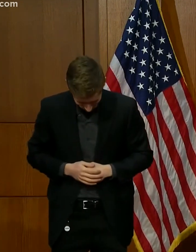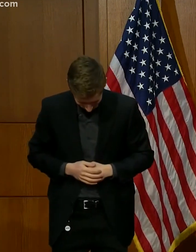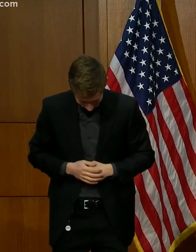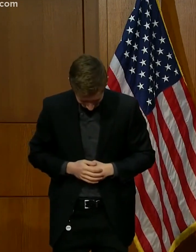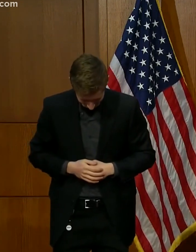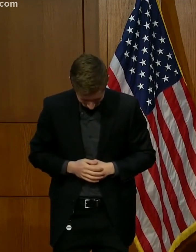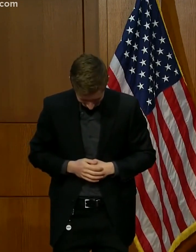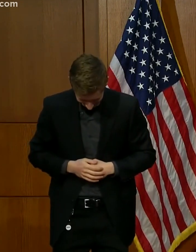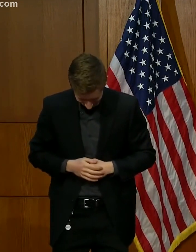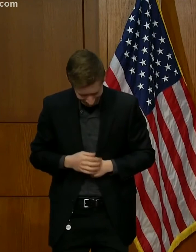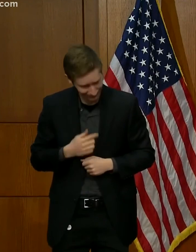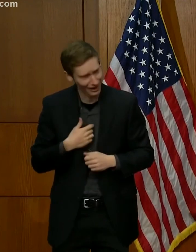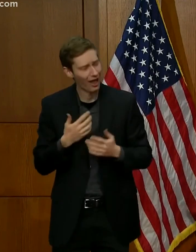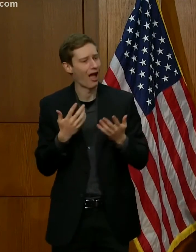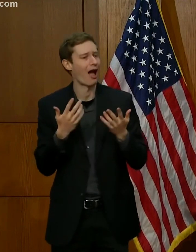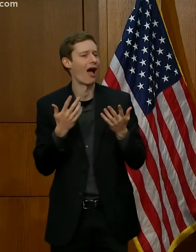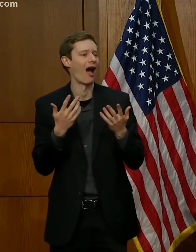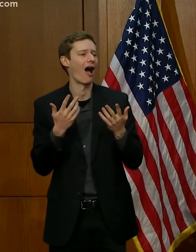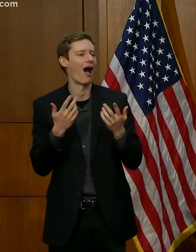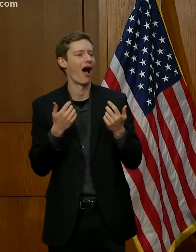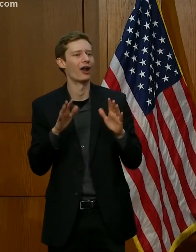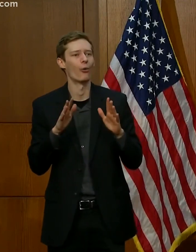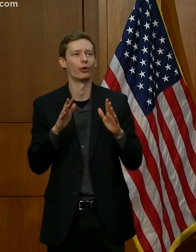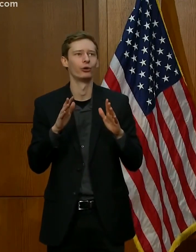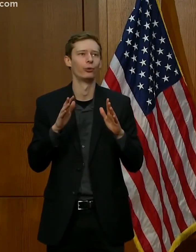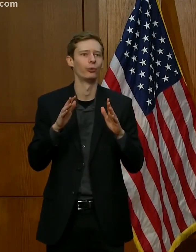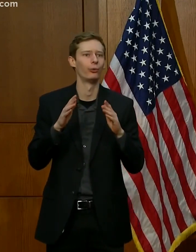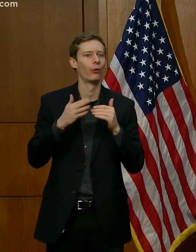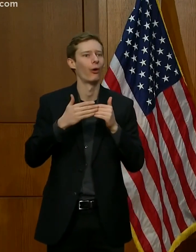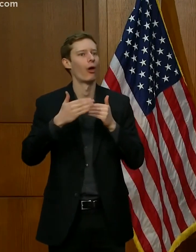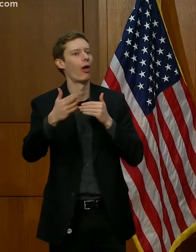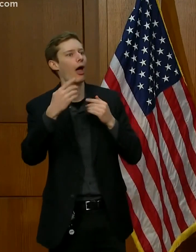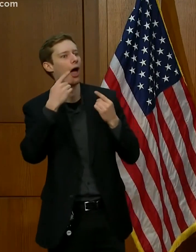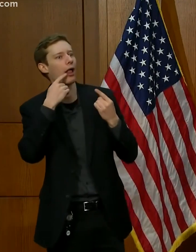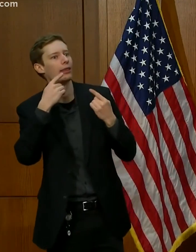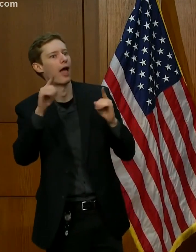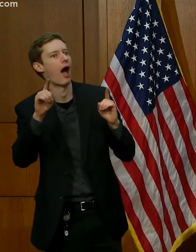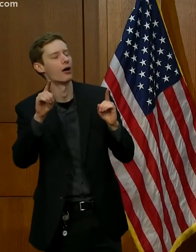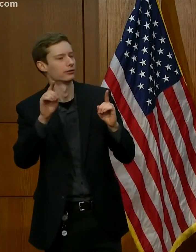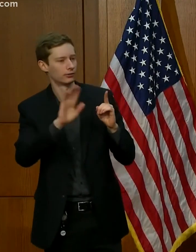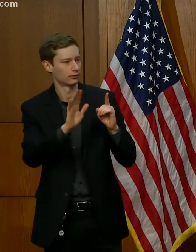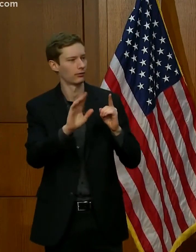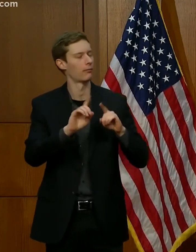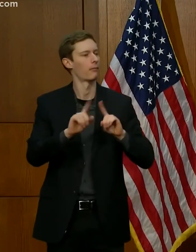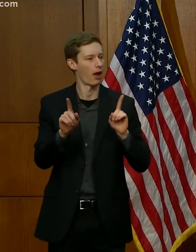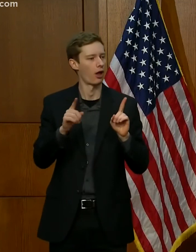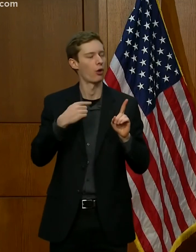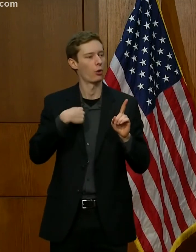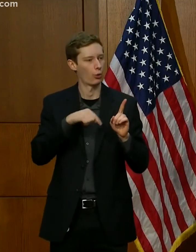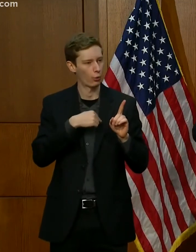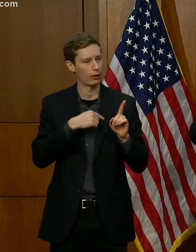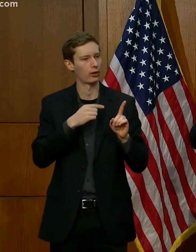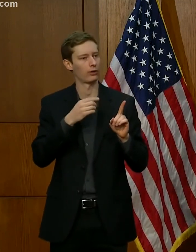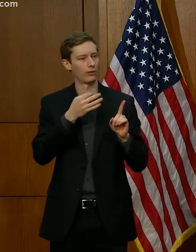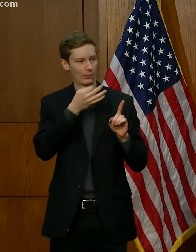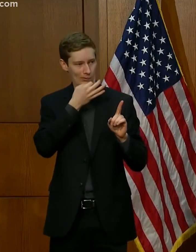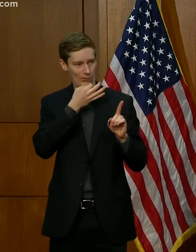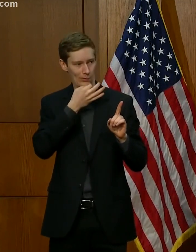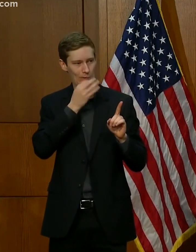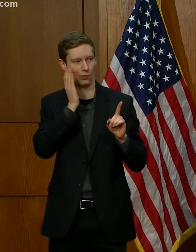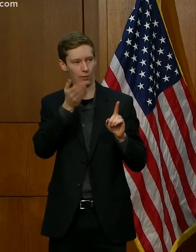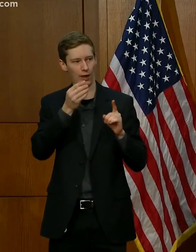I don't want to get too far ahead of an announcement that we'll make in the near future, but we are going to be announcing a work